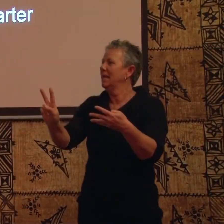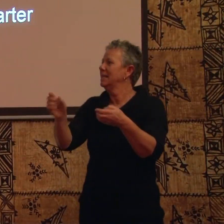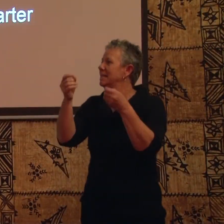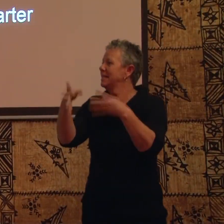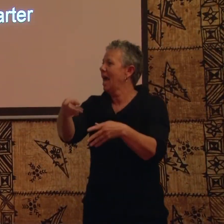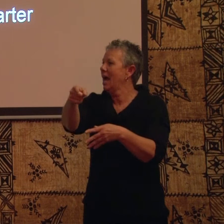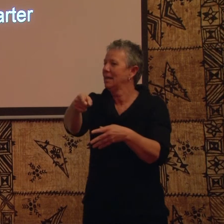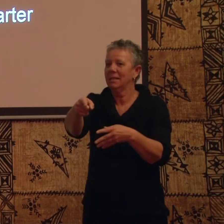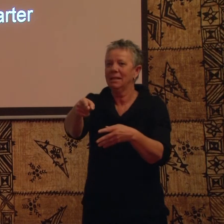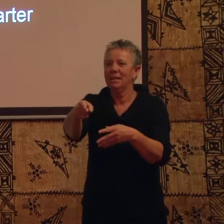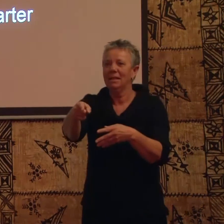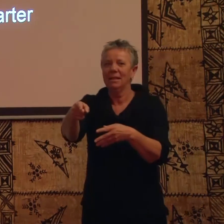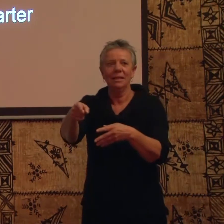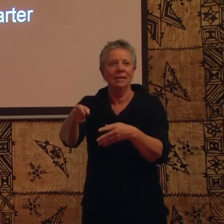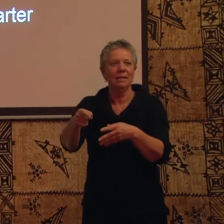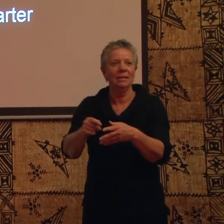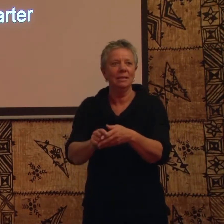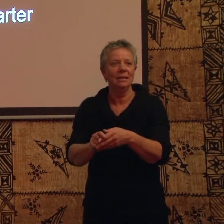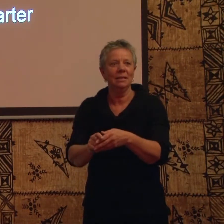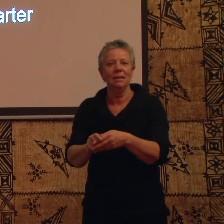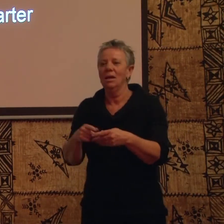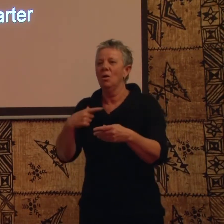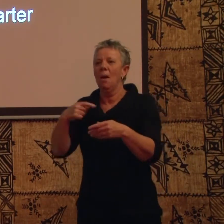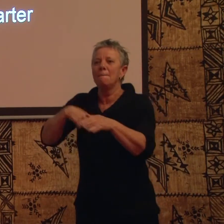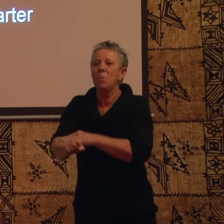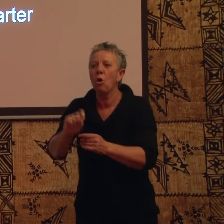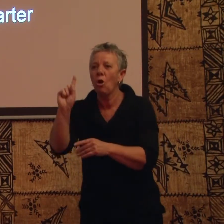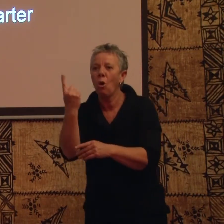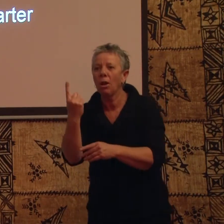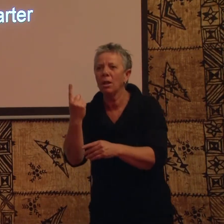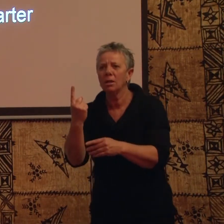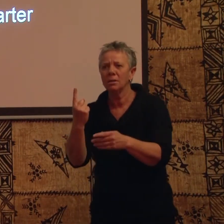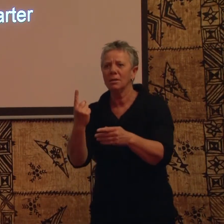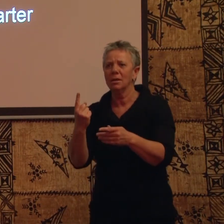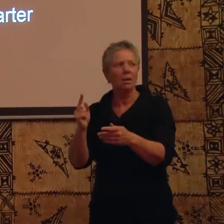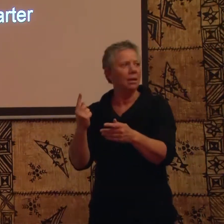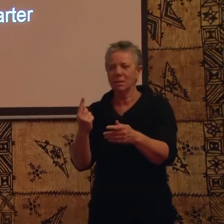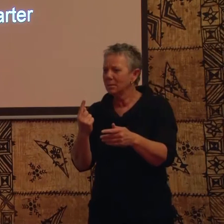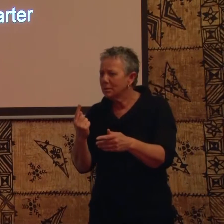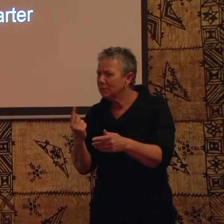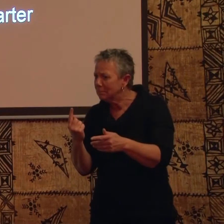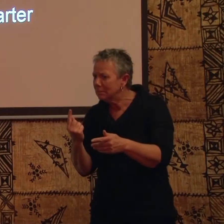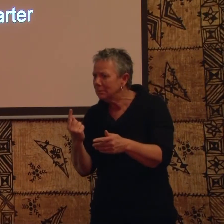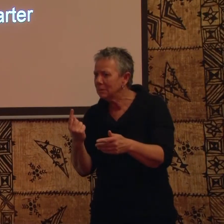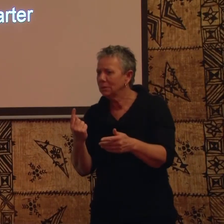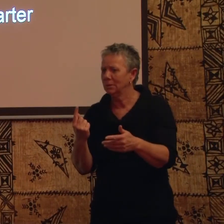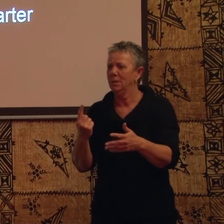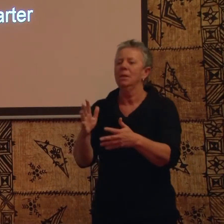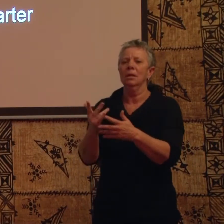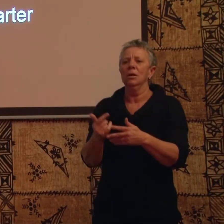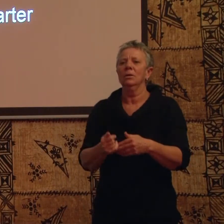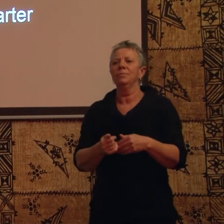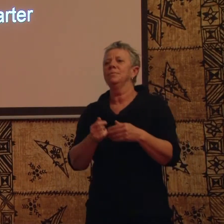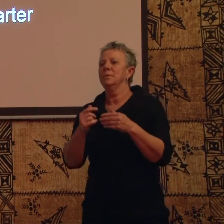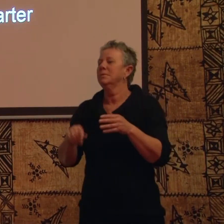Vicky Carter was born in Auckland, but her only childhood memories are of in Whangarei. She had a short stint at Whangarei